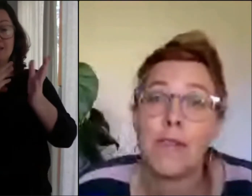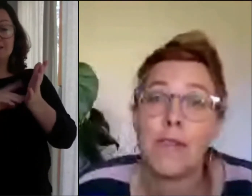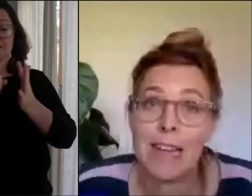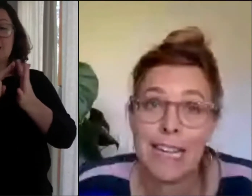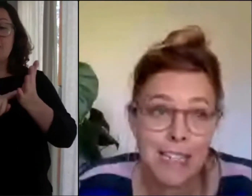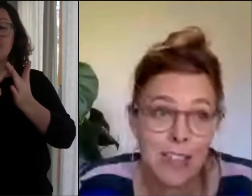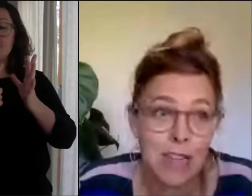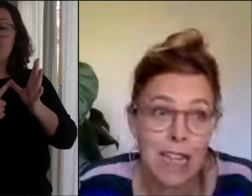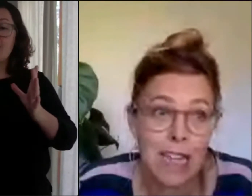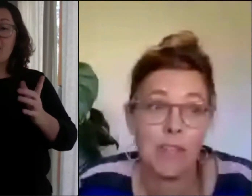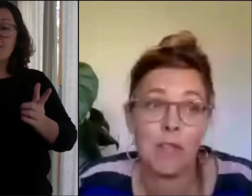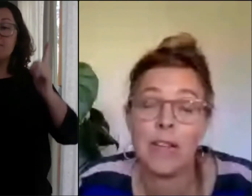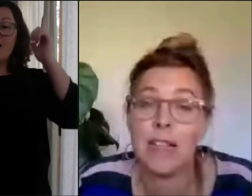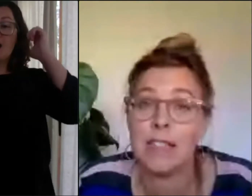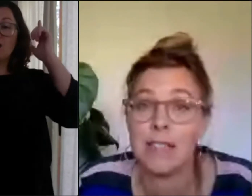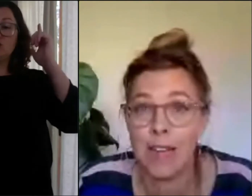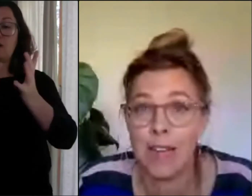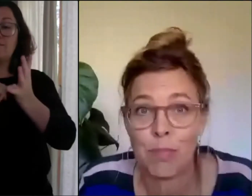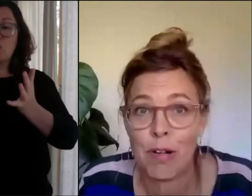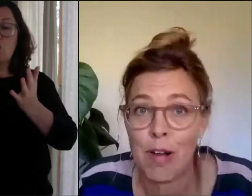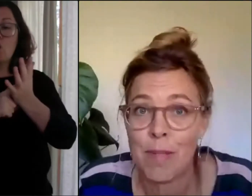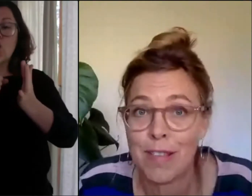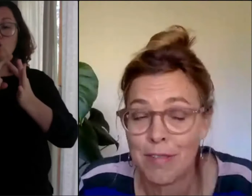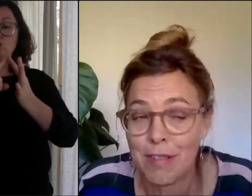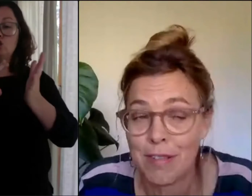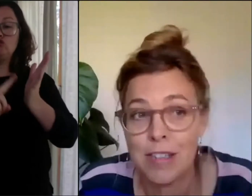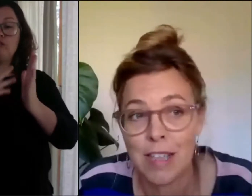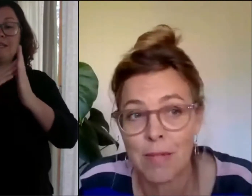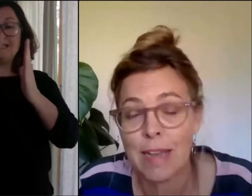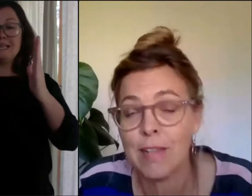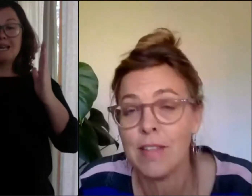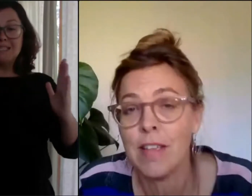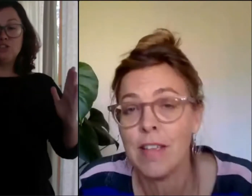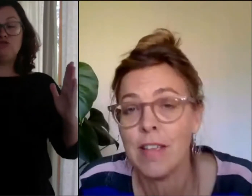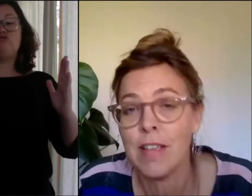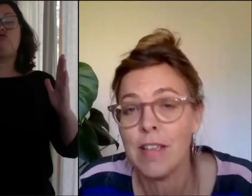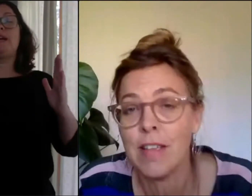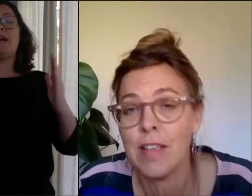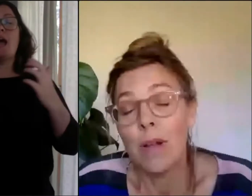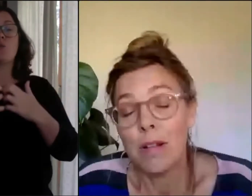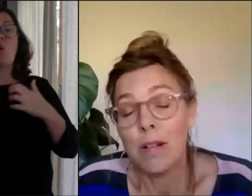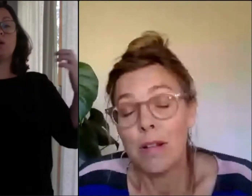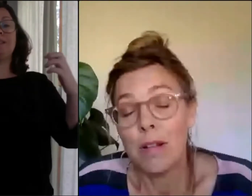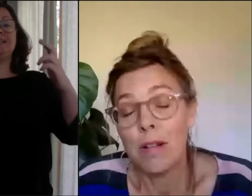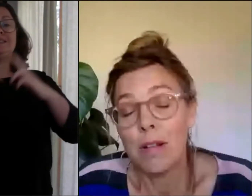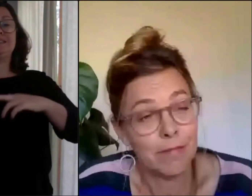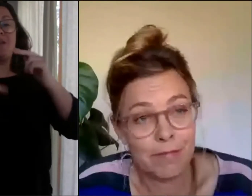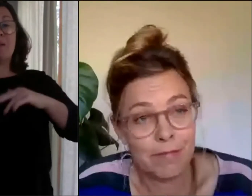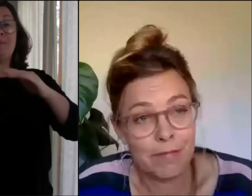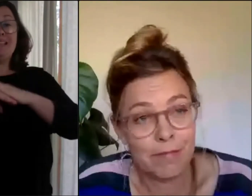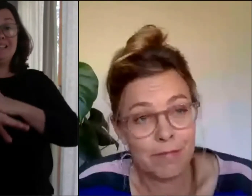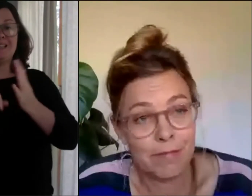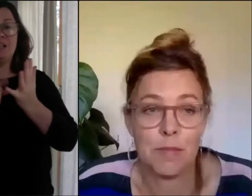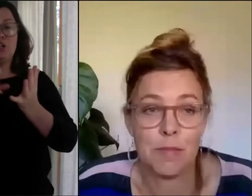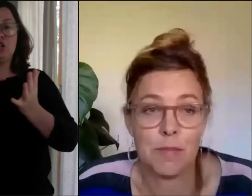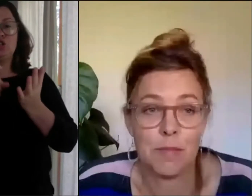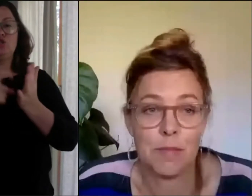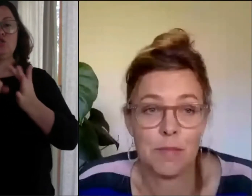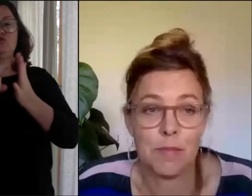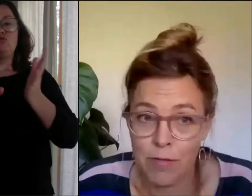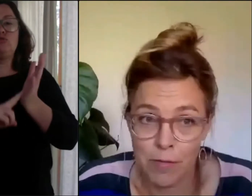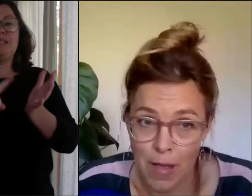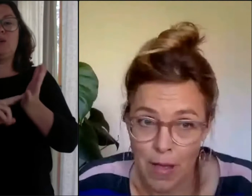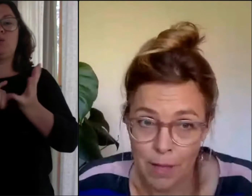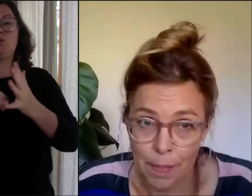managers of the Screen Industry and Audience Development Program at Screen New South Wales. We're really, really thrilled to partner